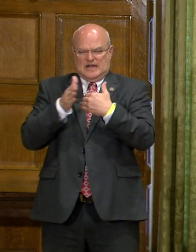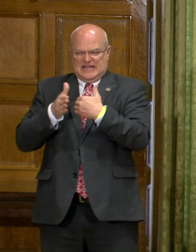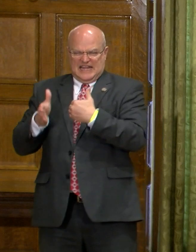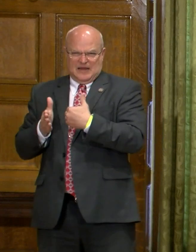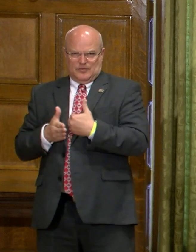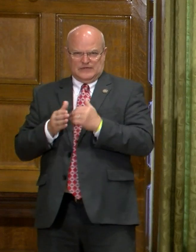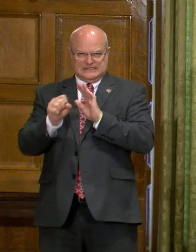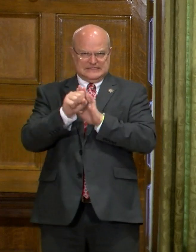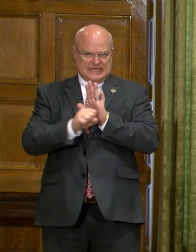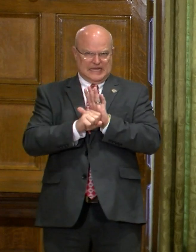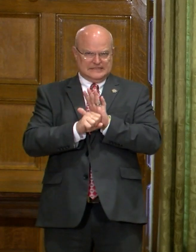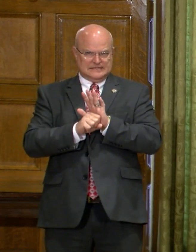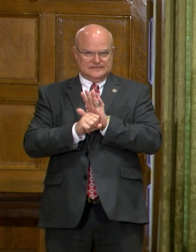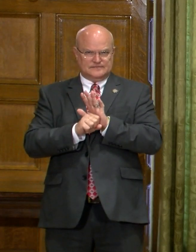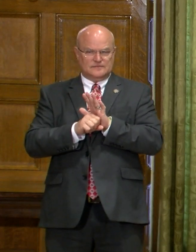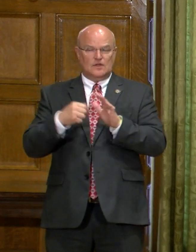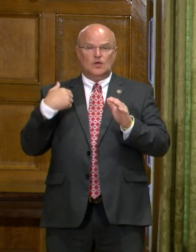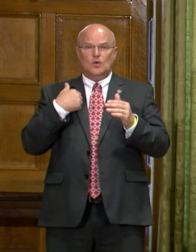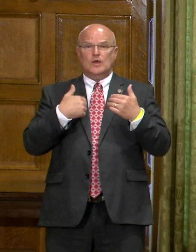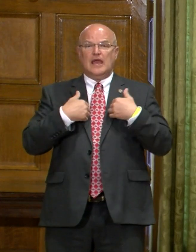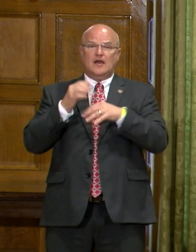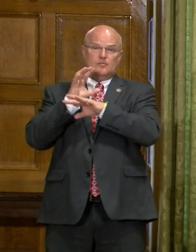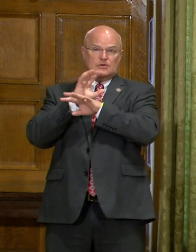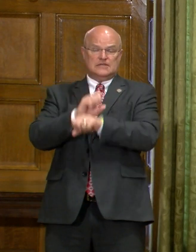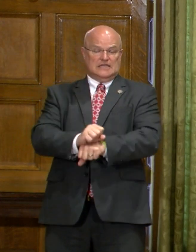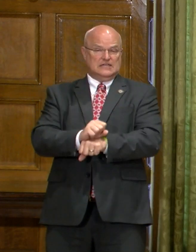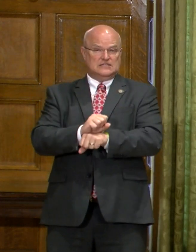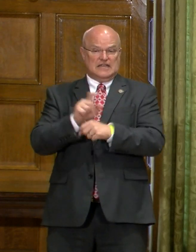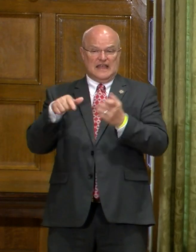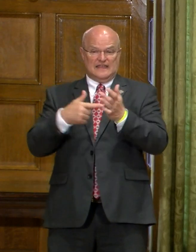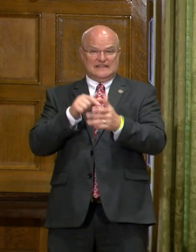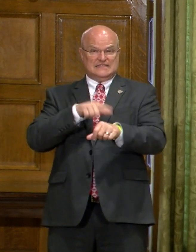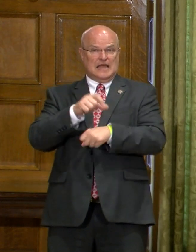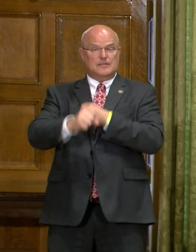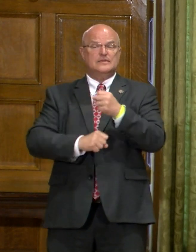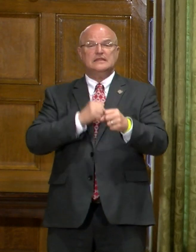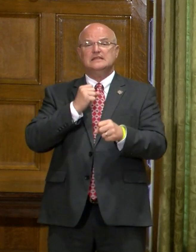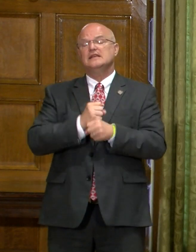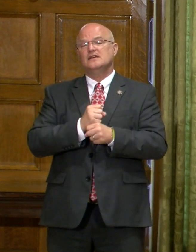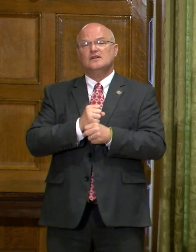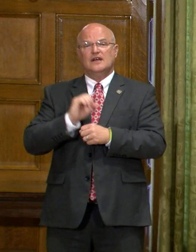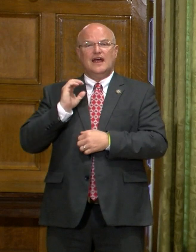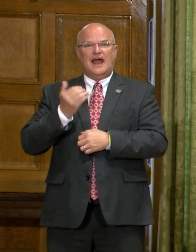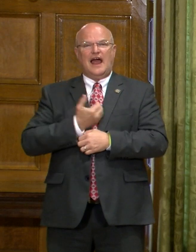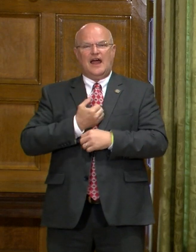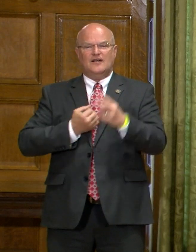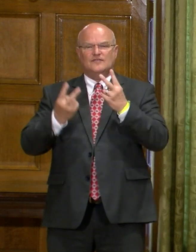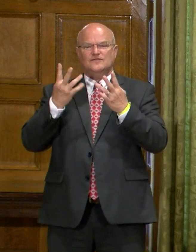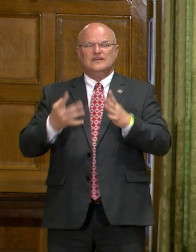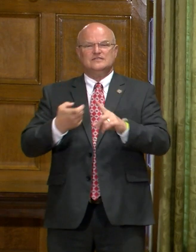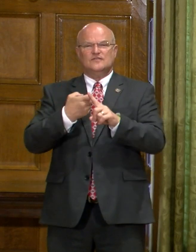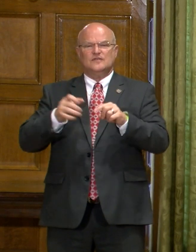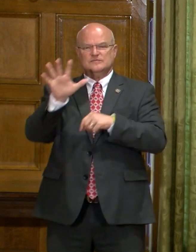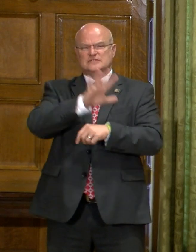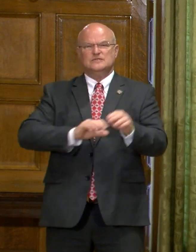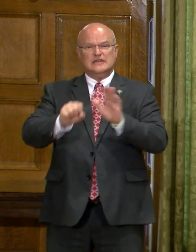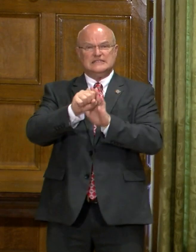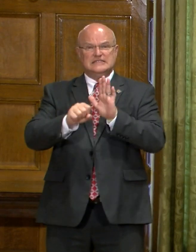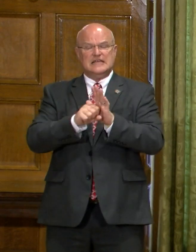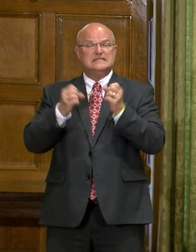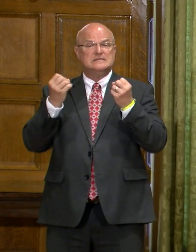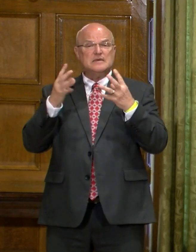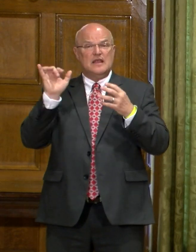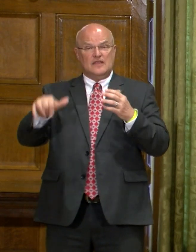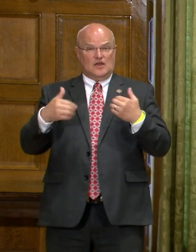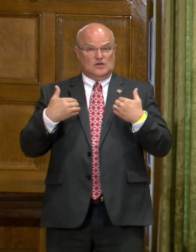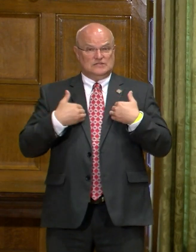neighboring states. And we have, by tradition, particularly this time of the year, our guests that come from surrounding states, and many of